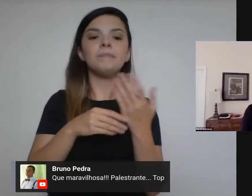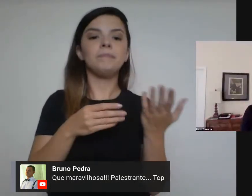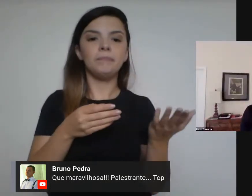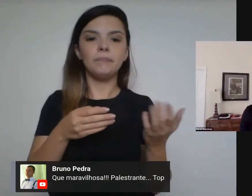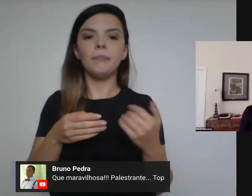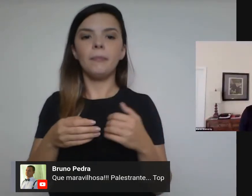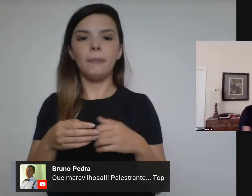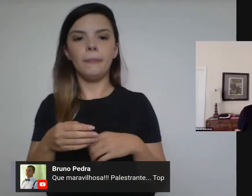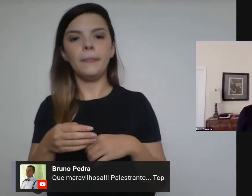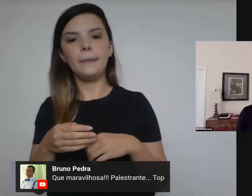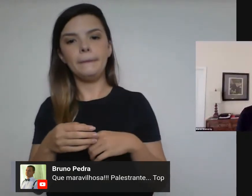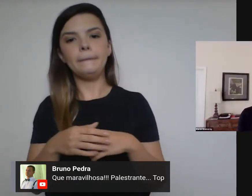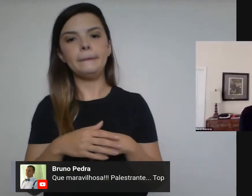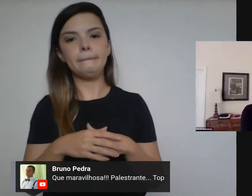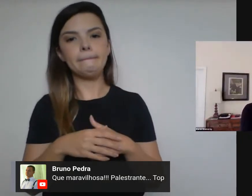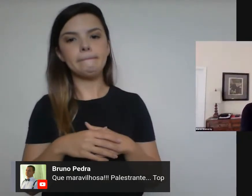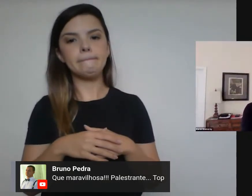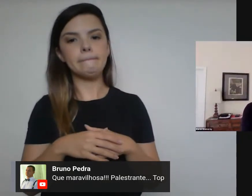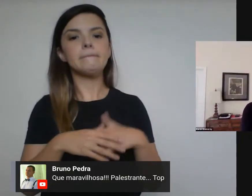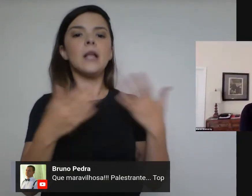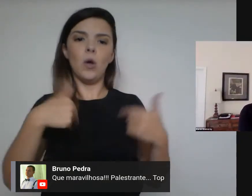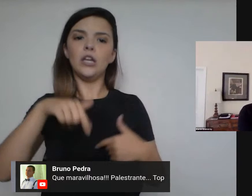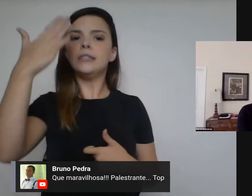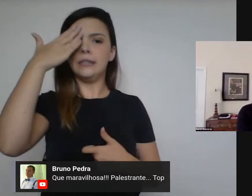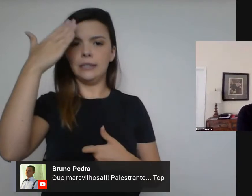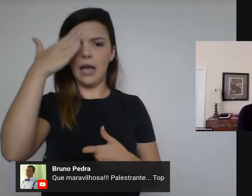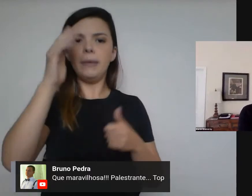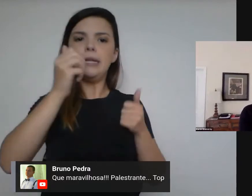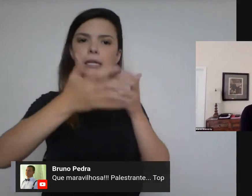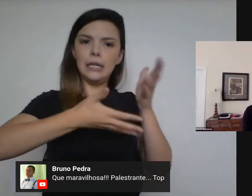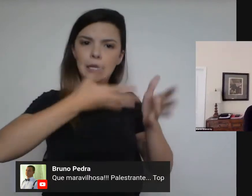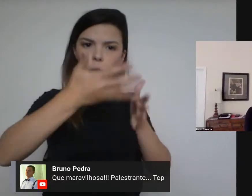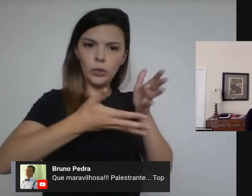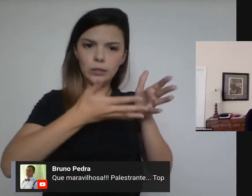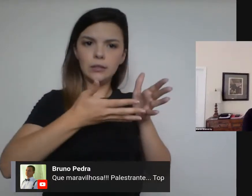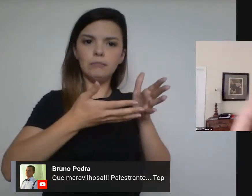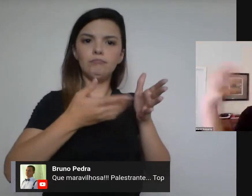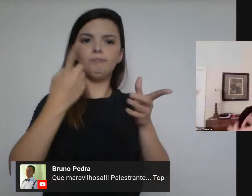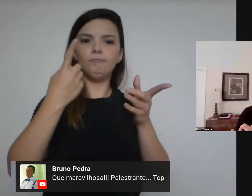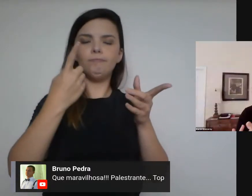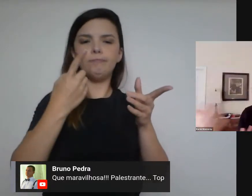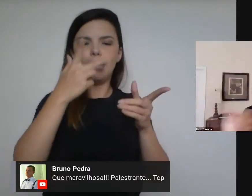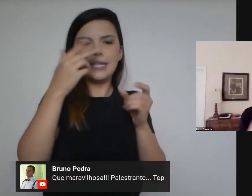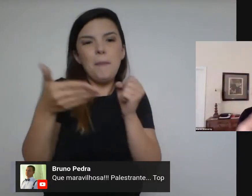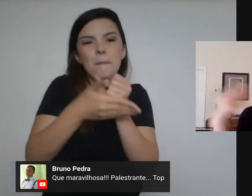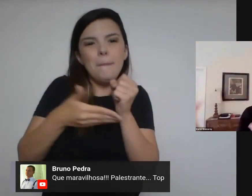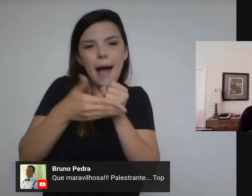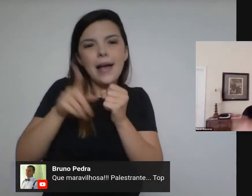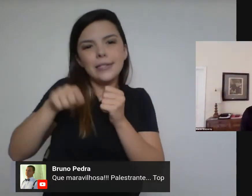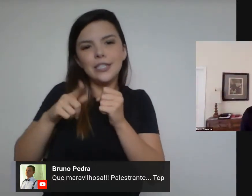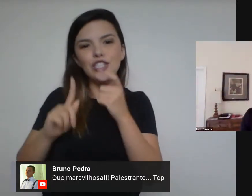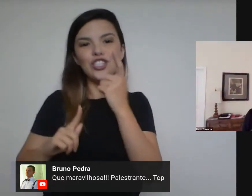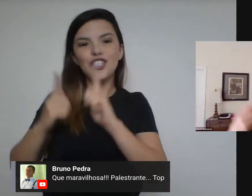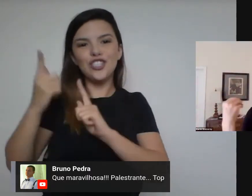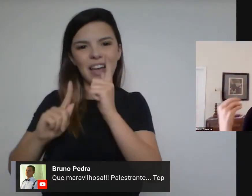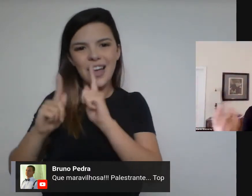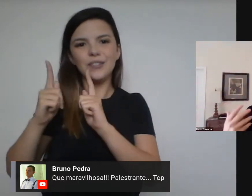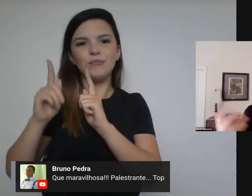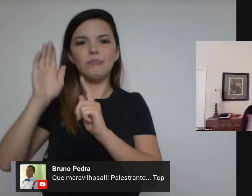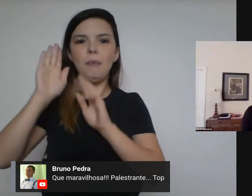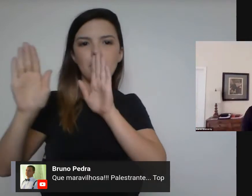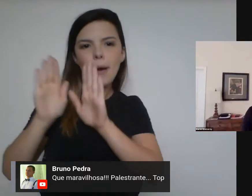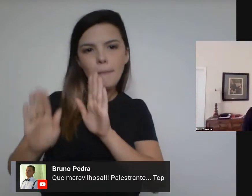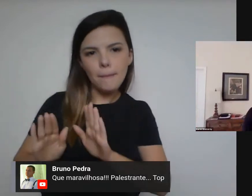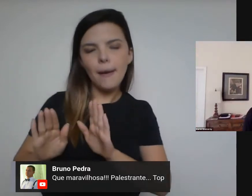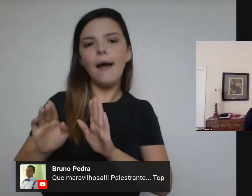These forms, have gestural roots, and then evolve to become,